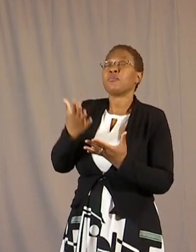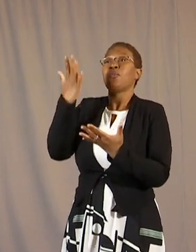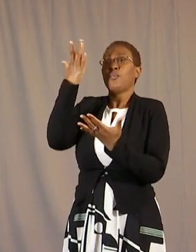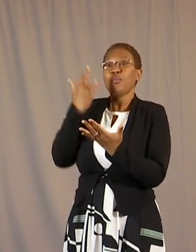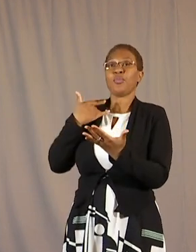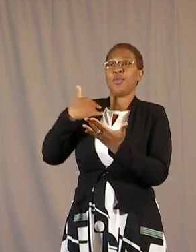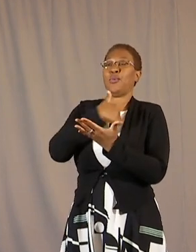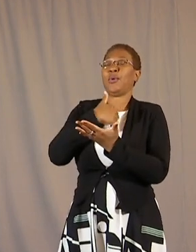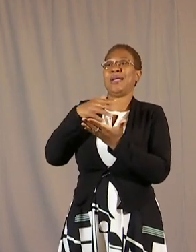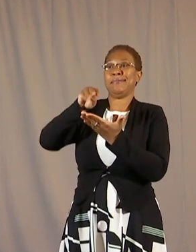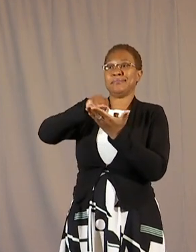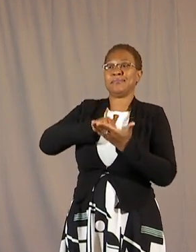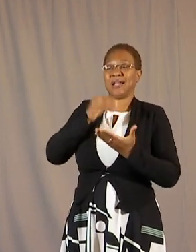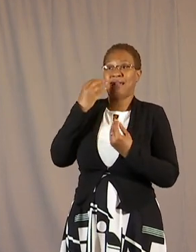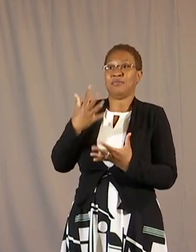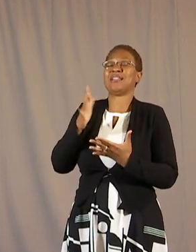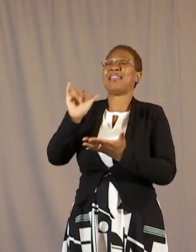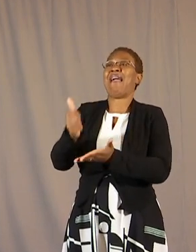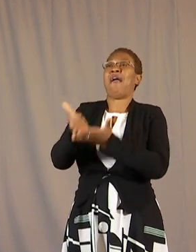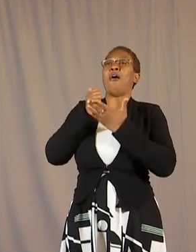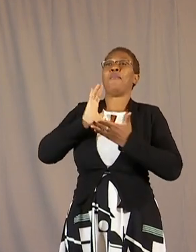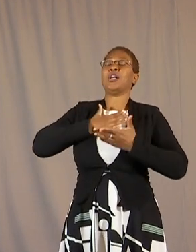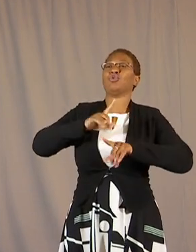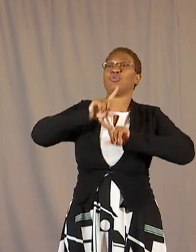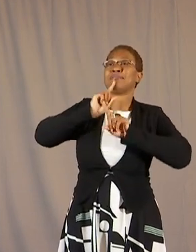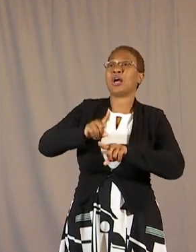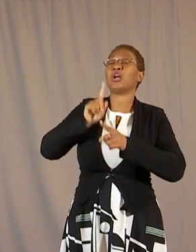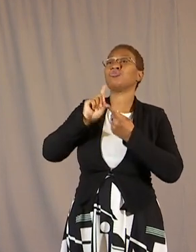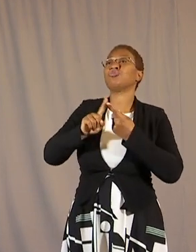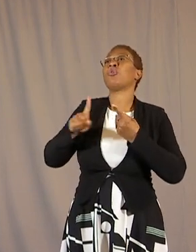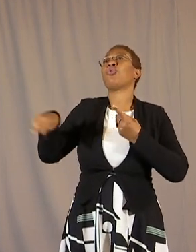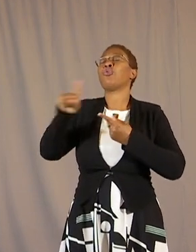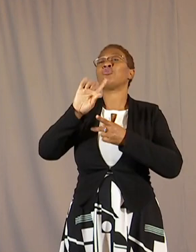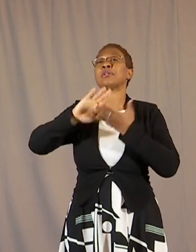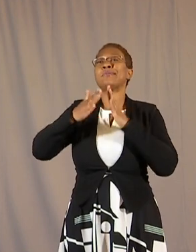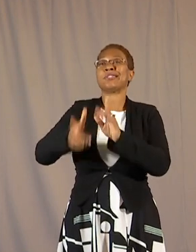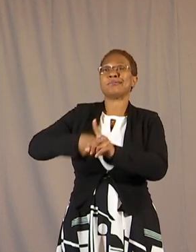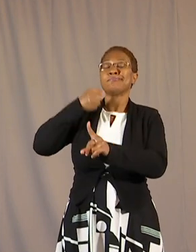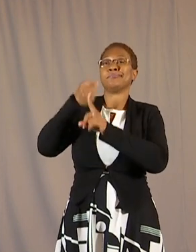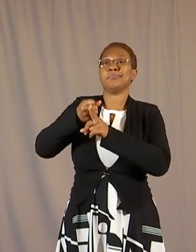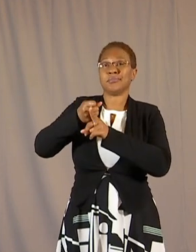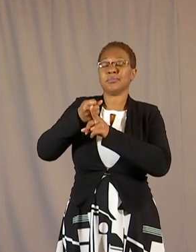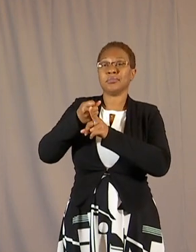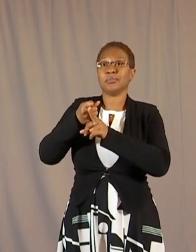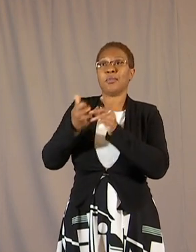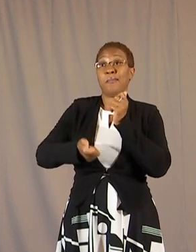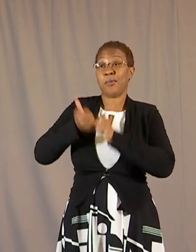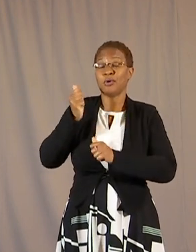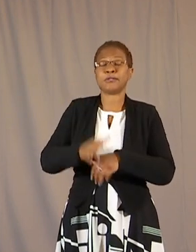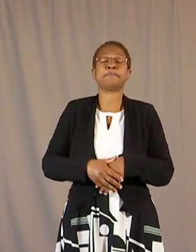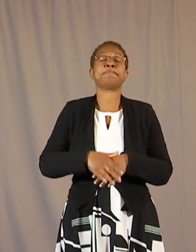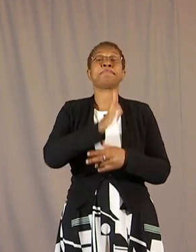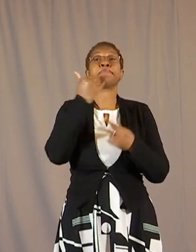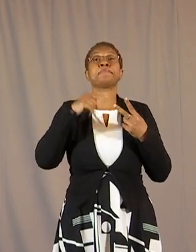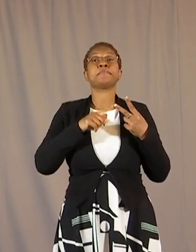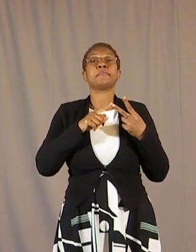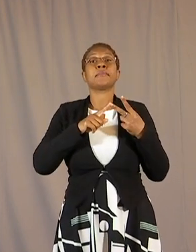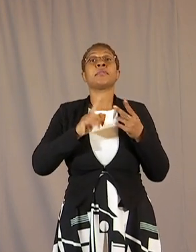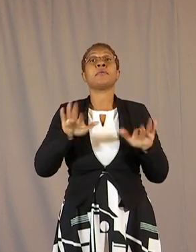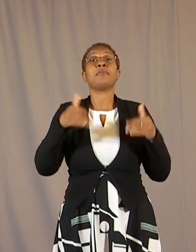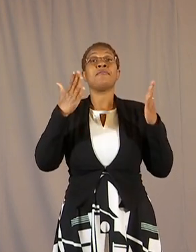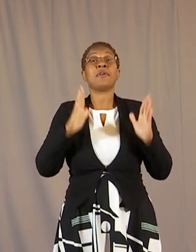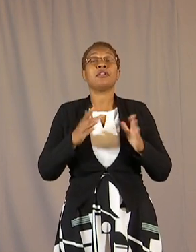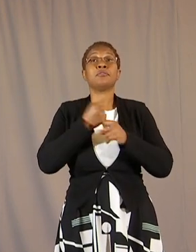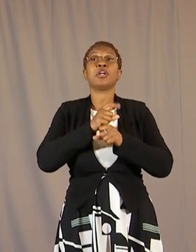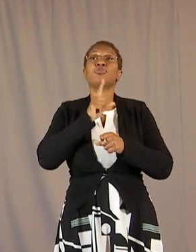by providing that data, was helping our response was extremely important. The next was having the providers to make sure that they